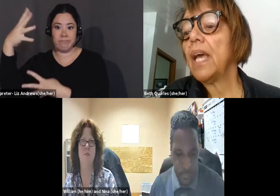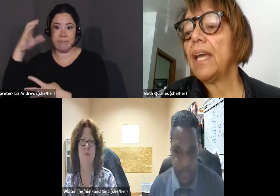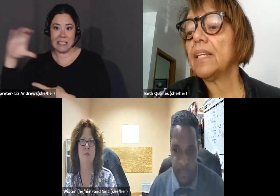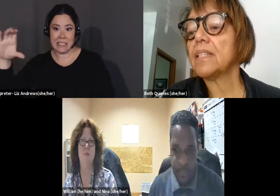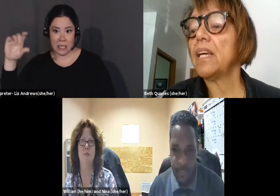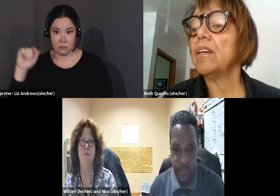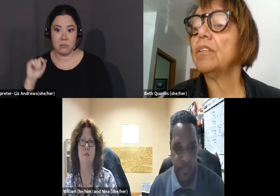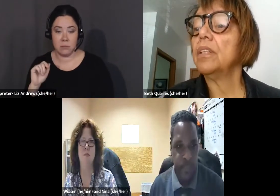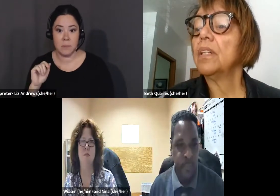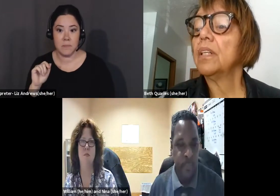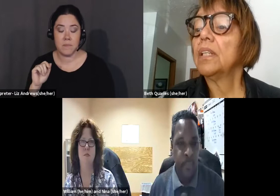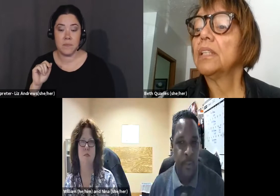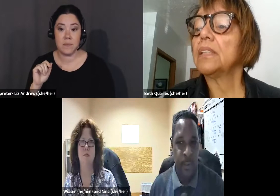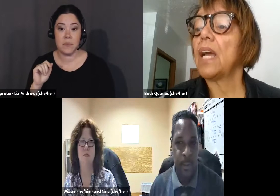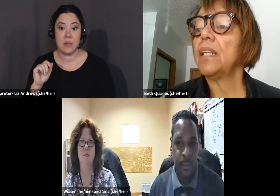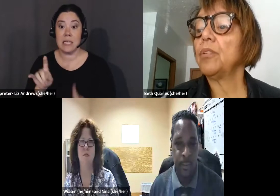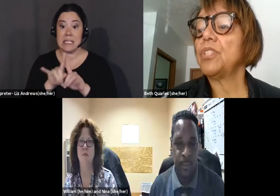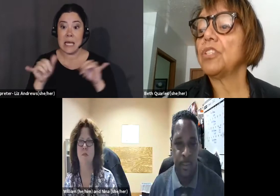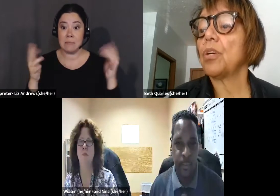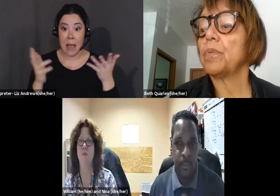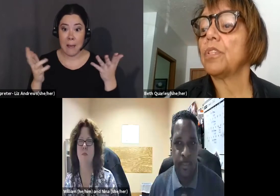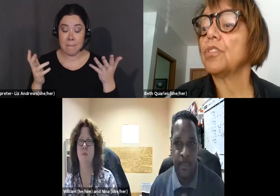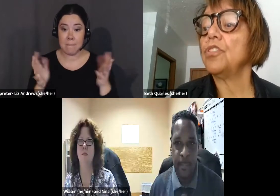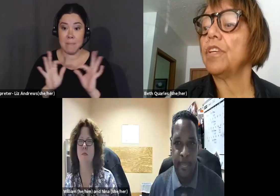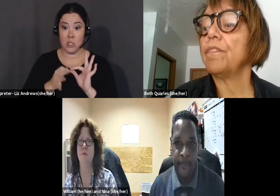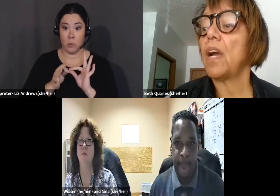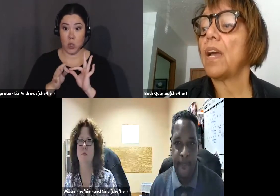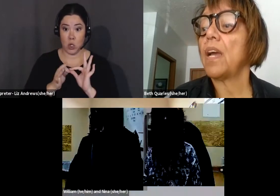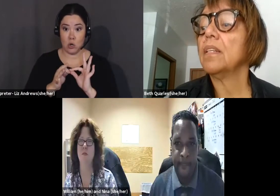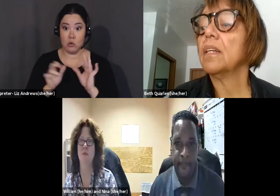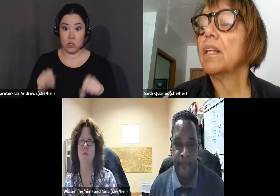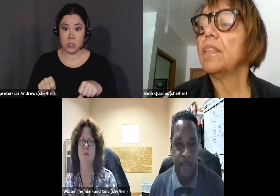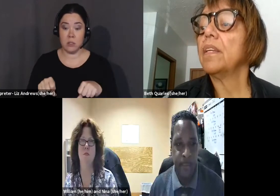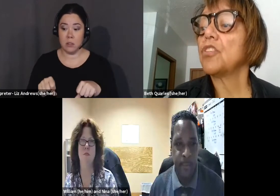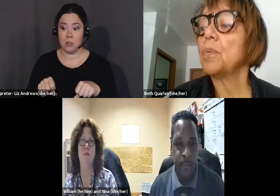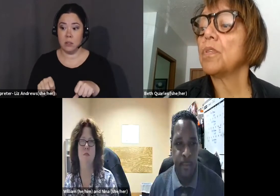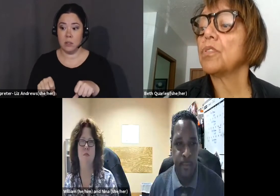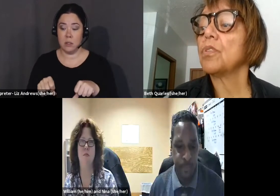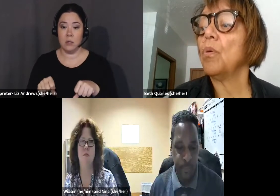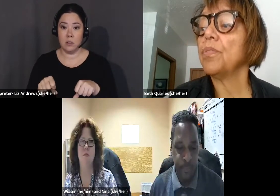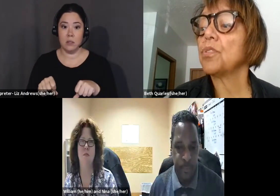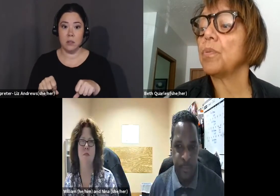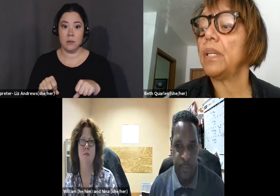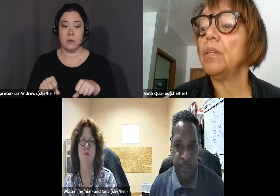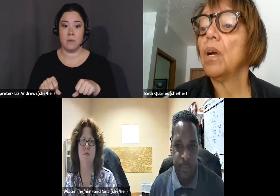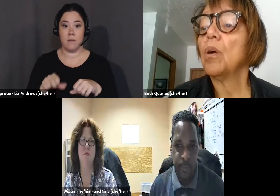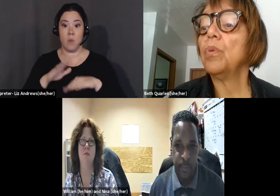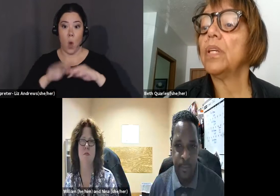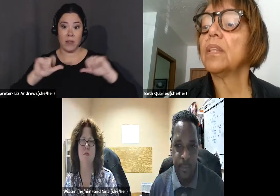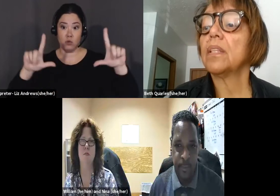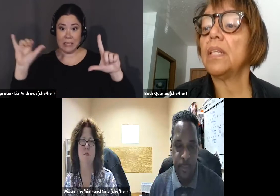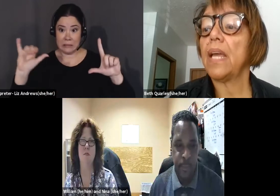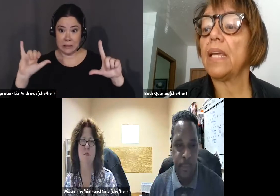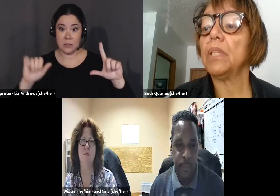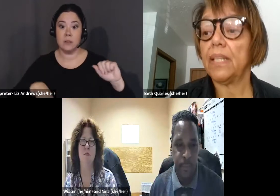Our ASL sign language interpreters, you can find the interpreters on the screen